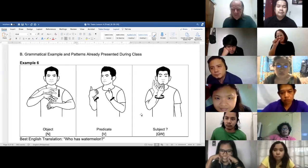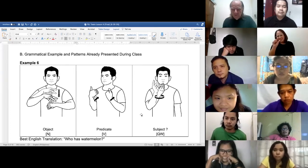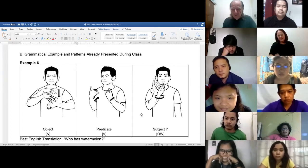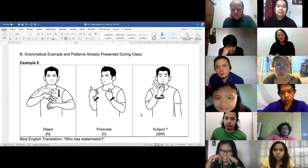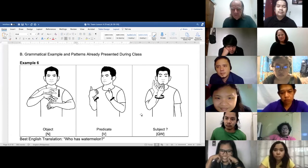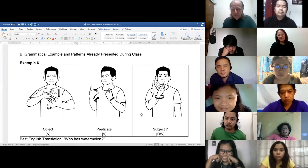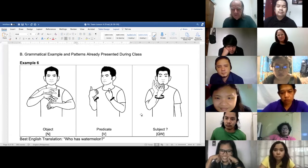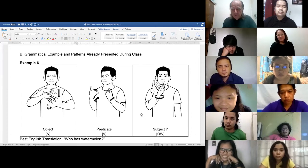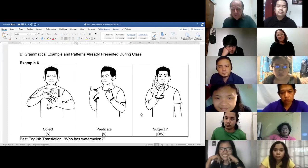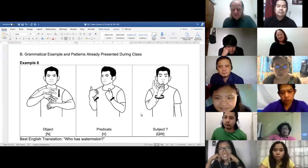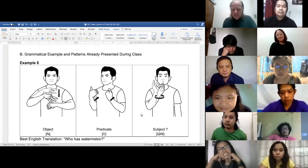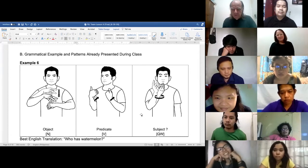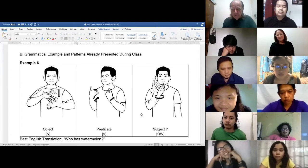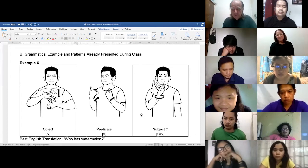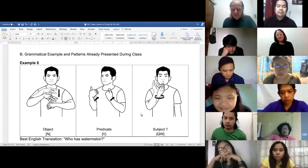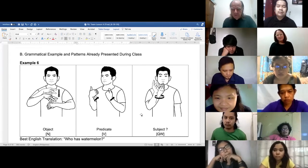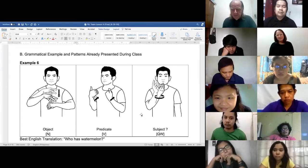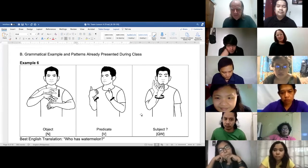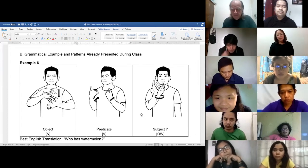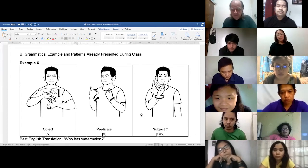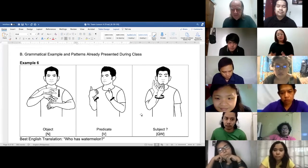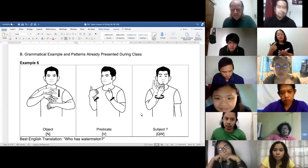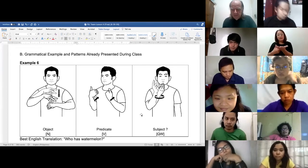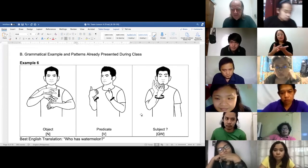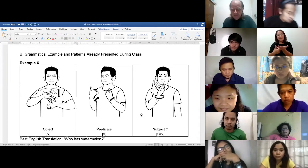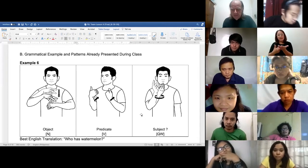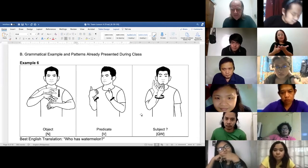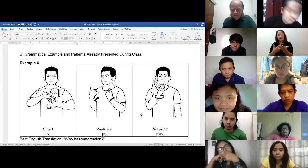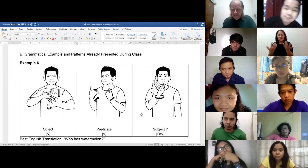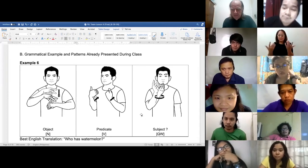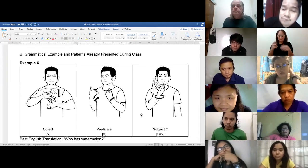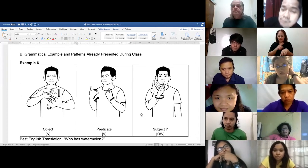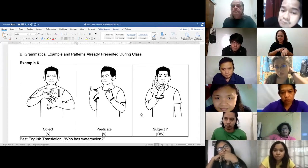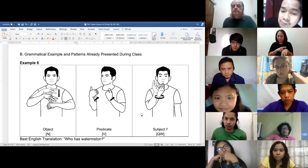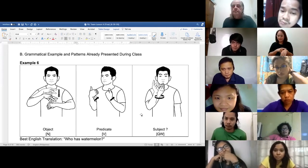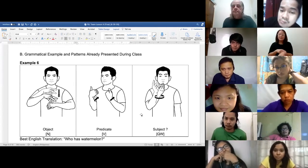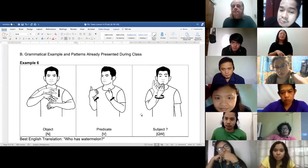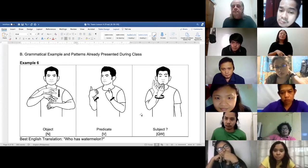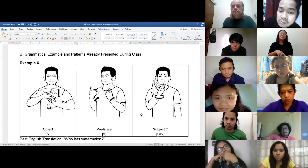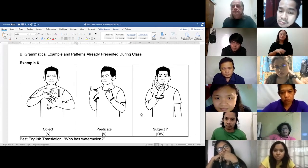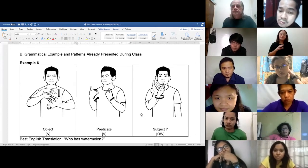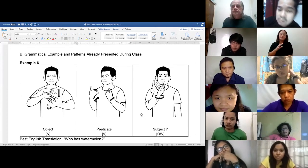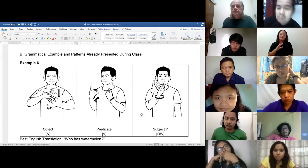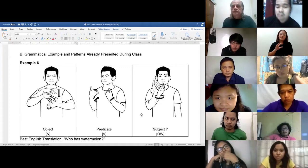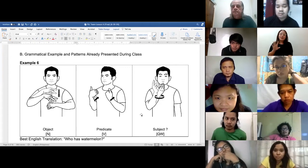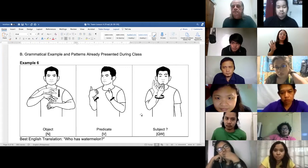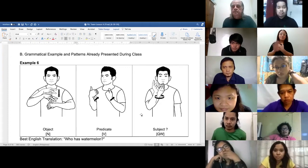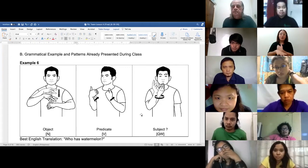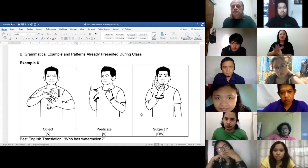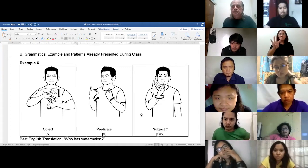Okay, So sir. we'll start discussing this at. We'll come back at 4 your time.